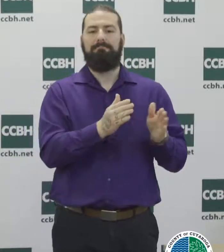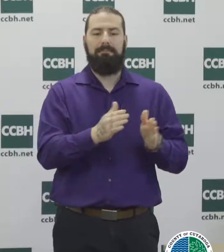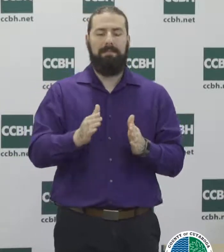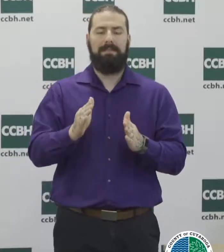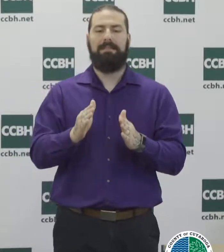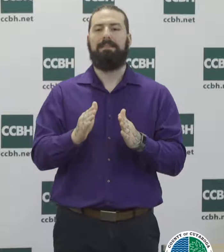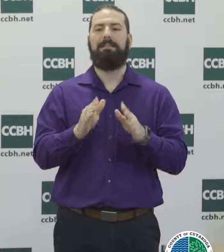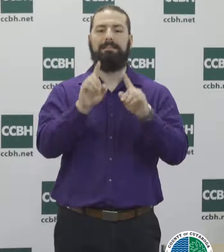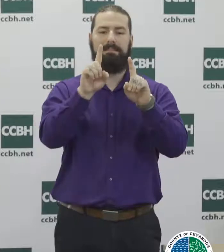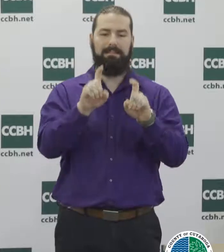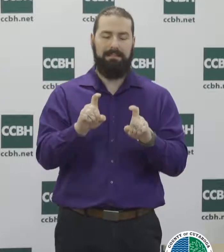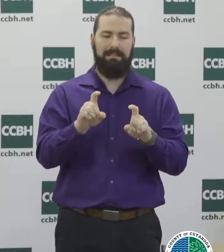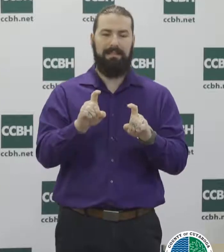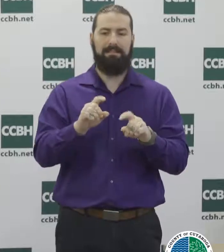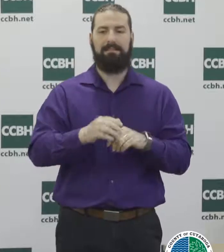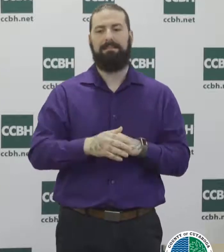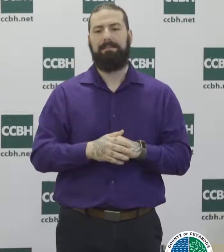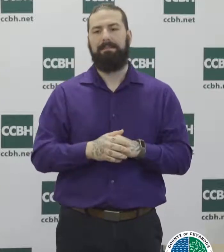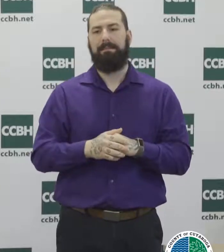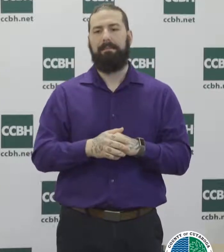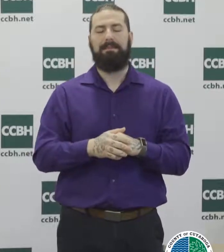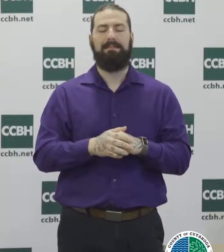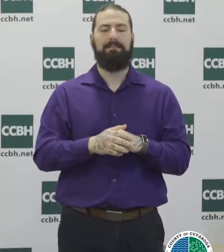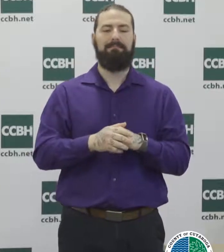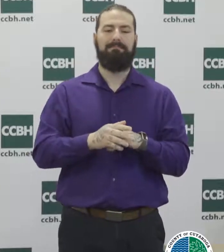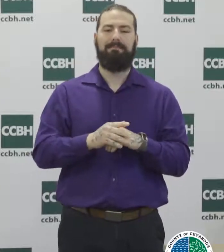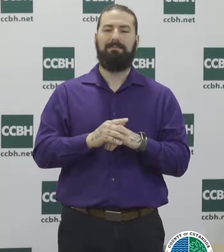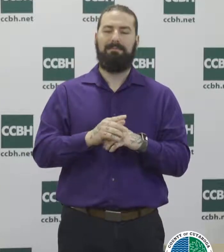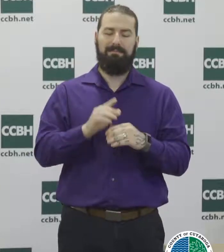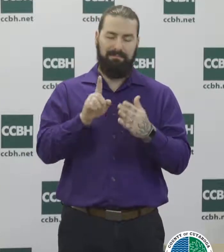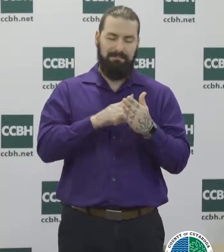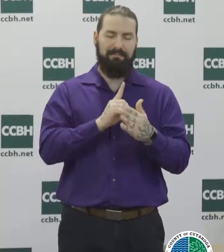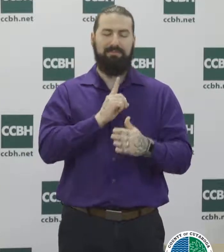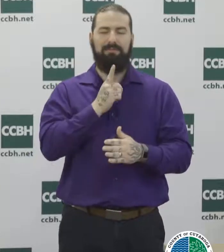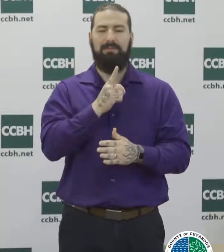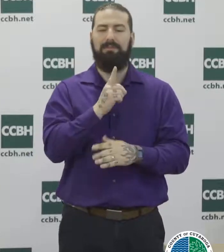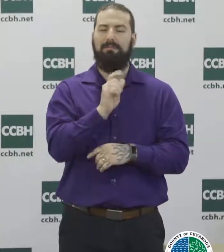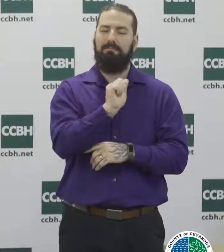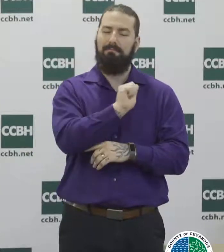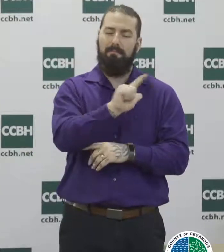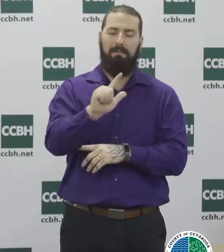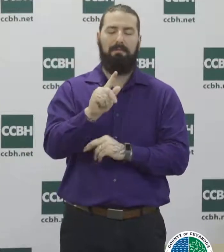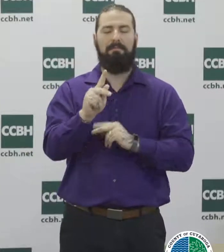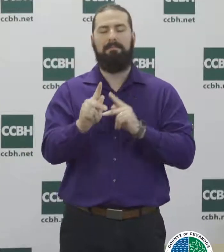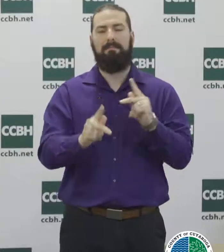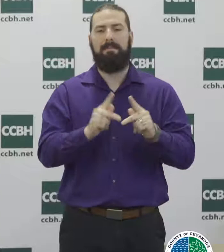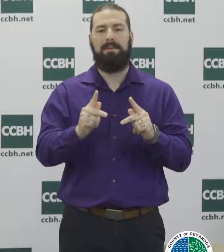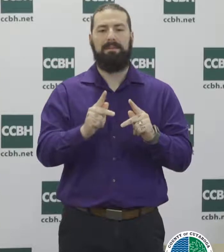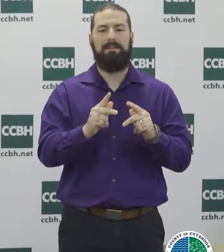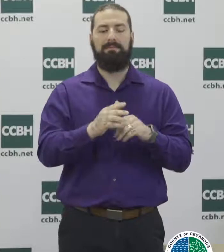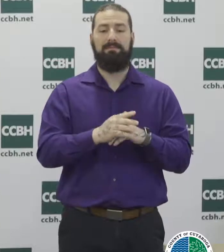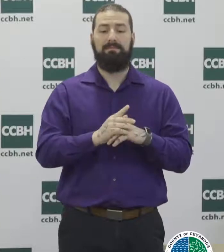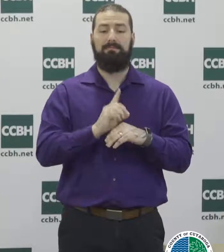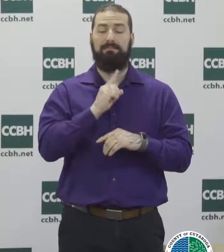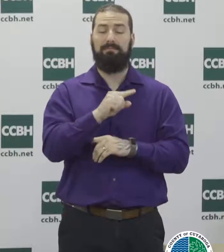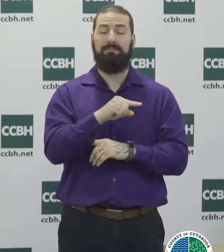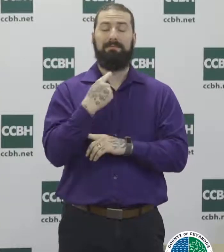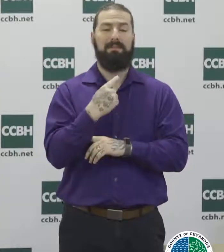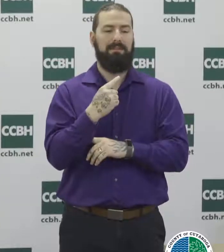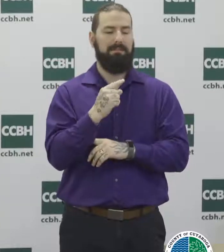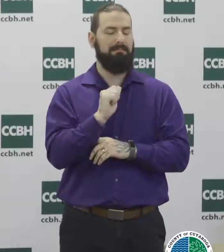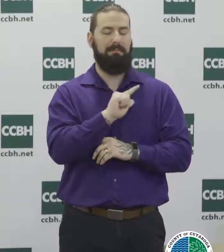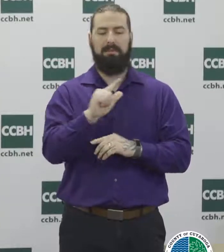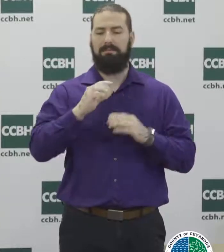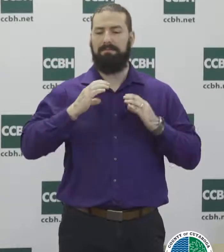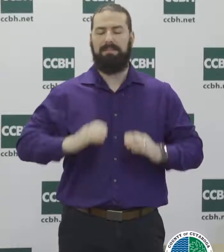strategy, and to ensure that everyone from the most vulnerable to every citizen in our